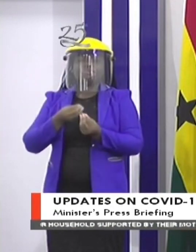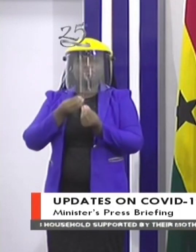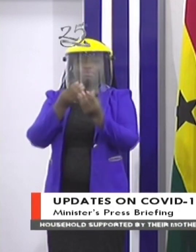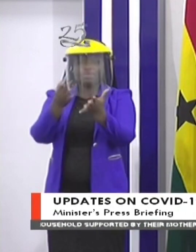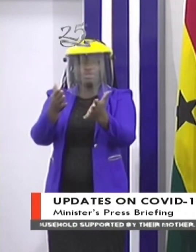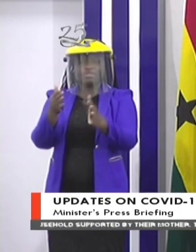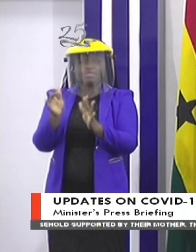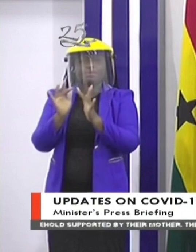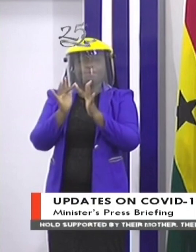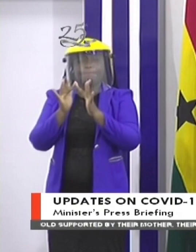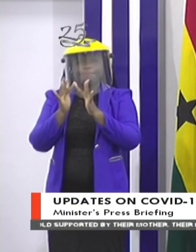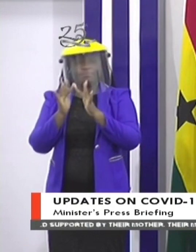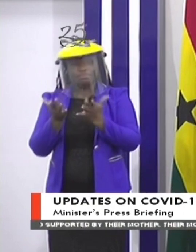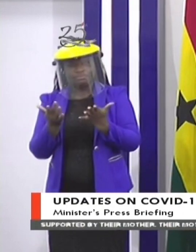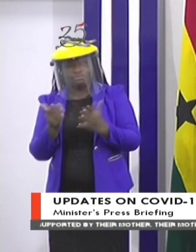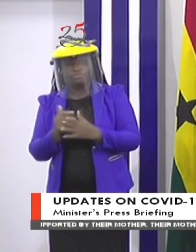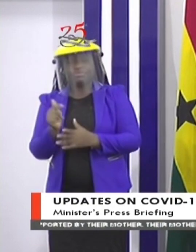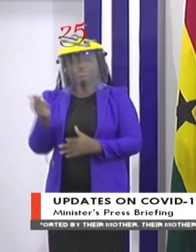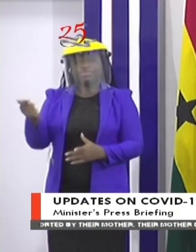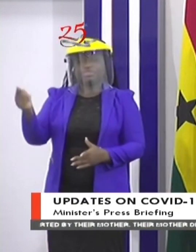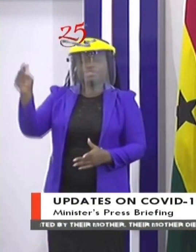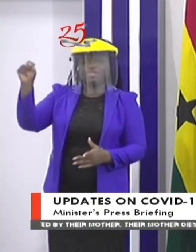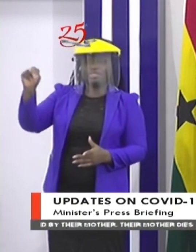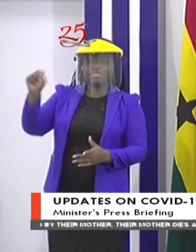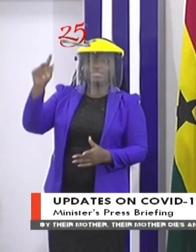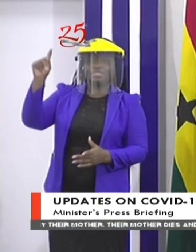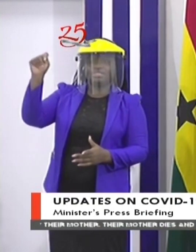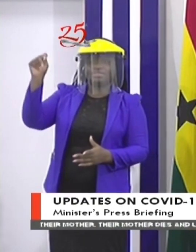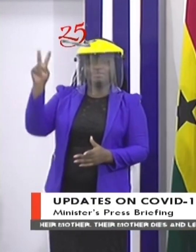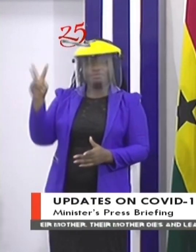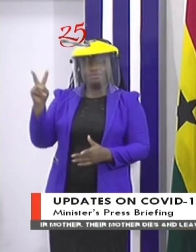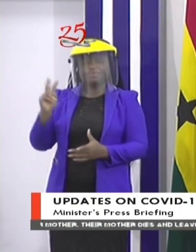handles, GNA TV and